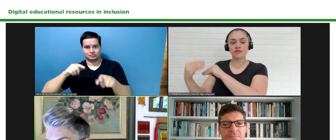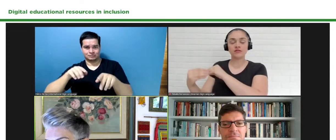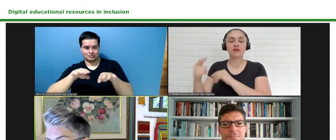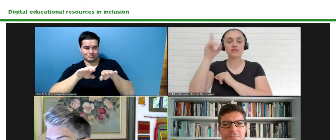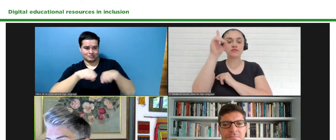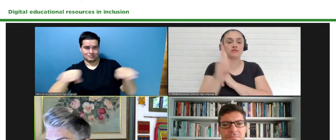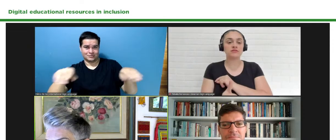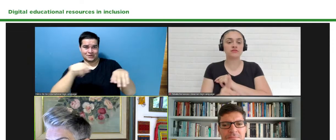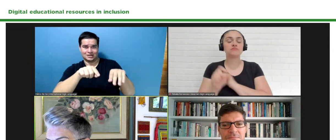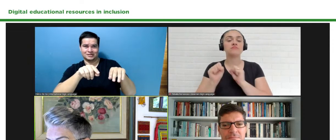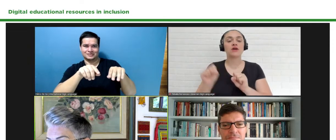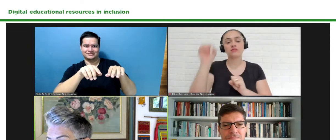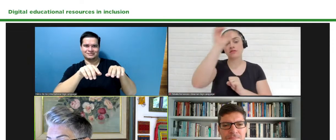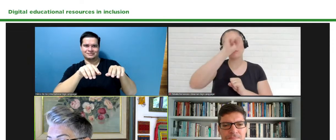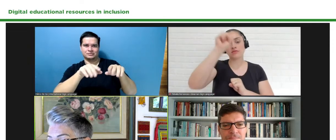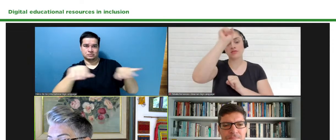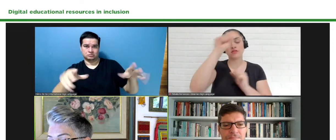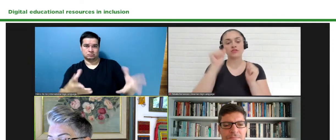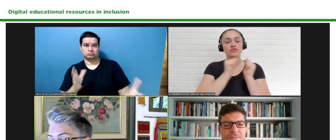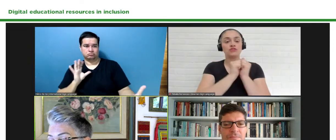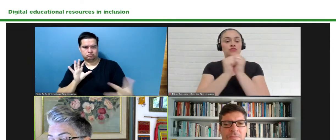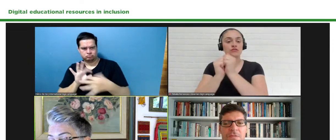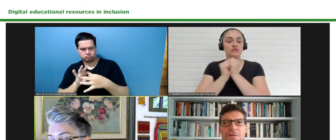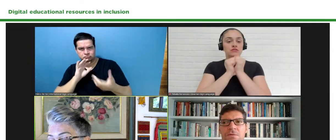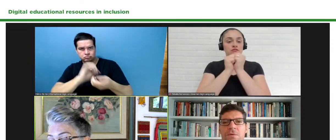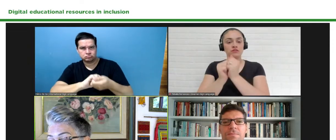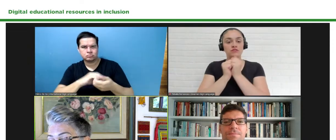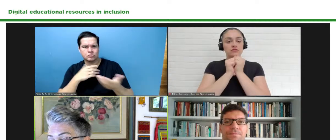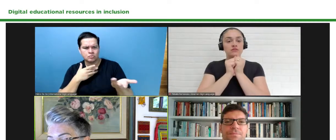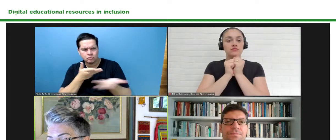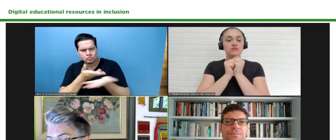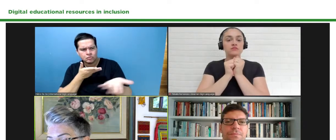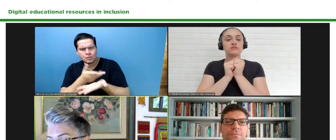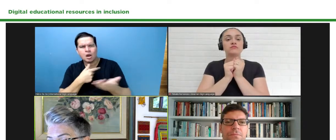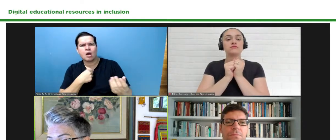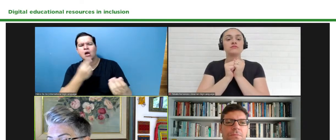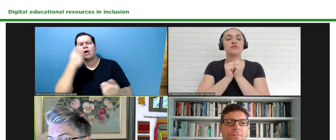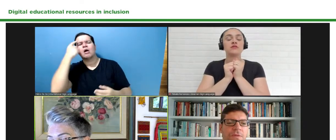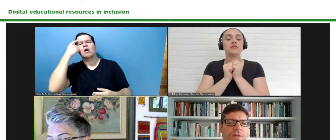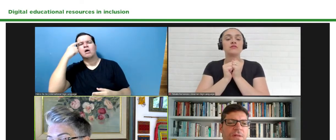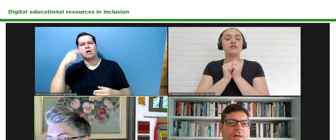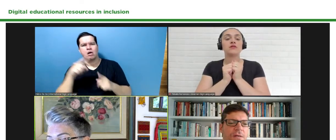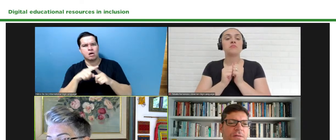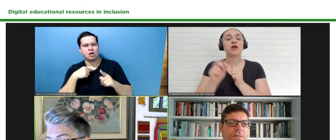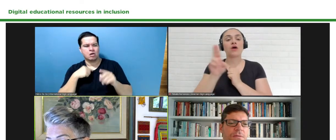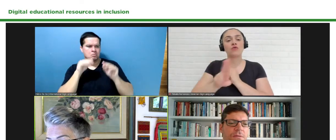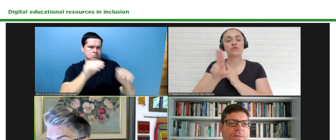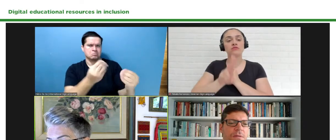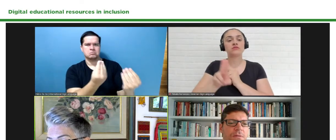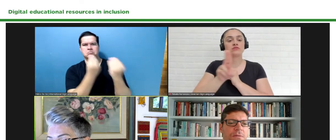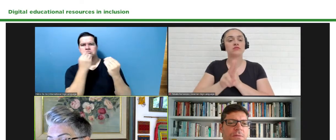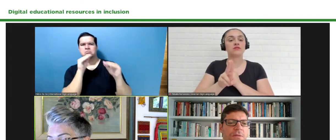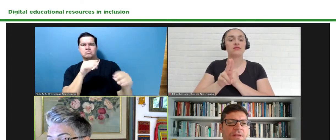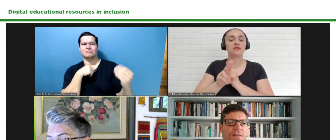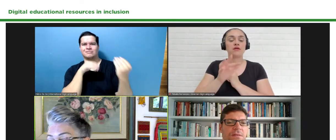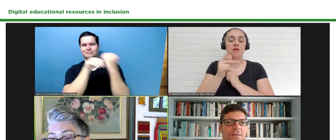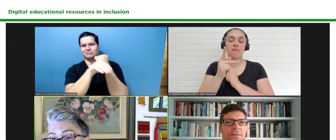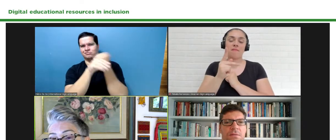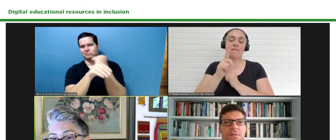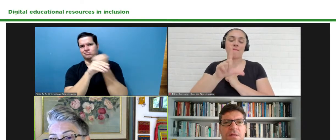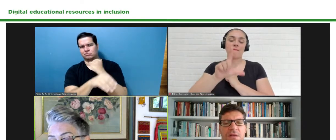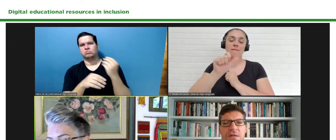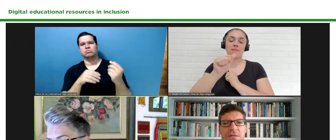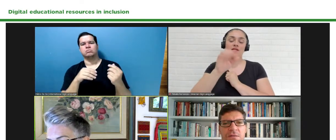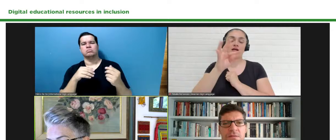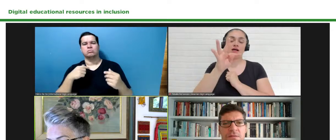learn together, really together, instead of having what we see today, platforms which are destined to a